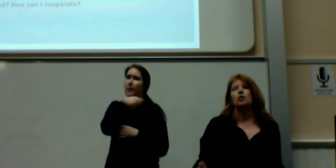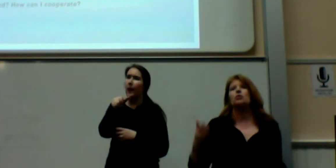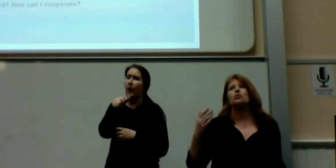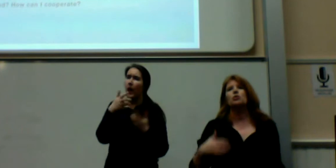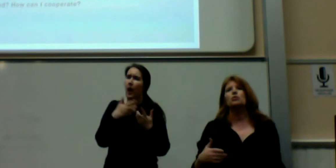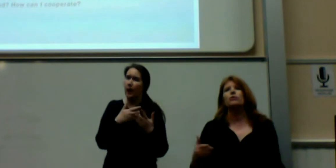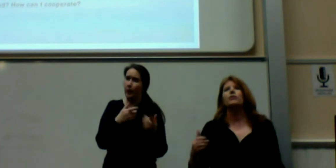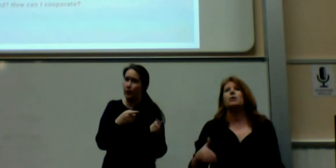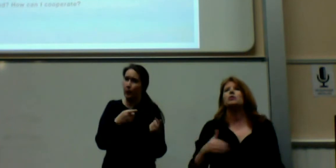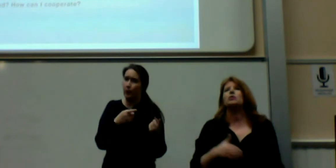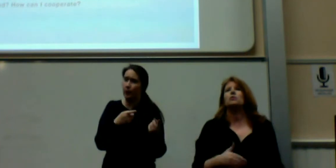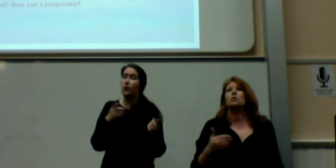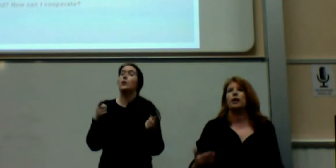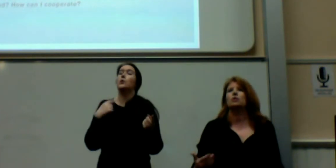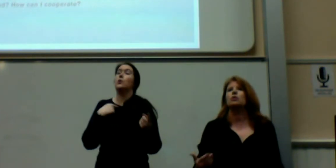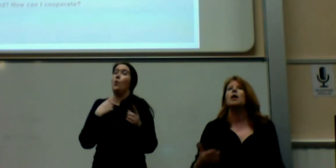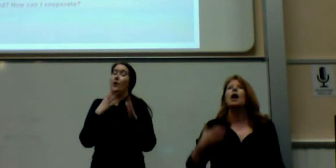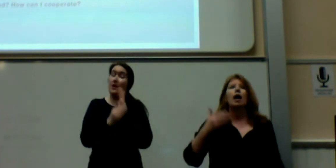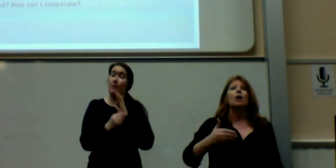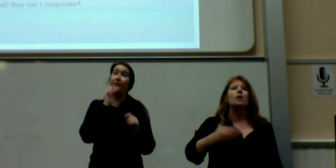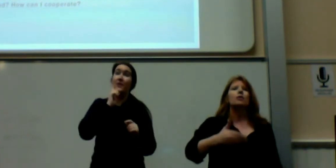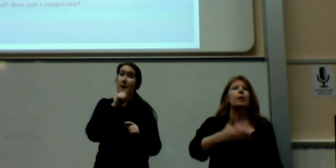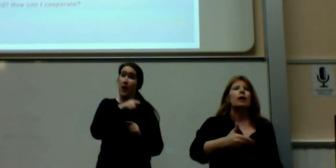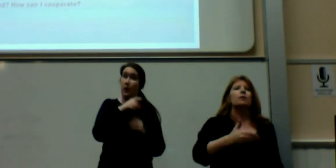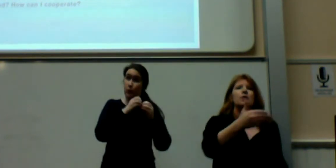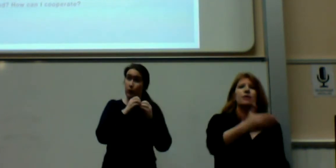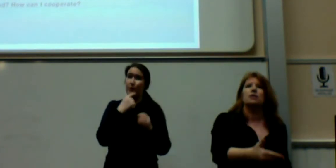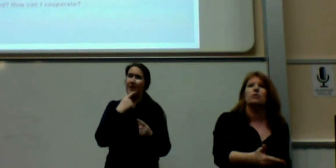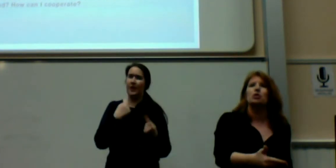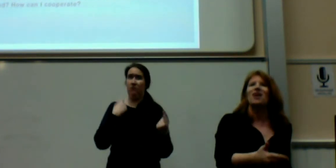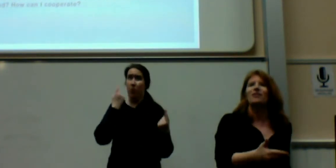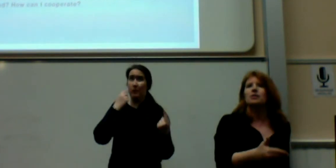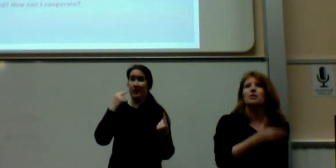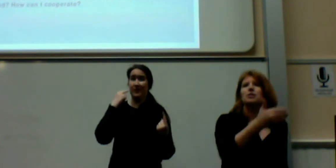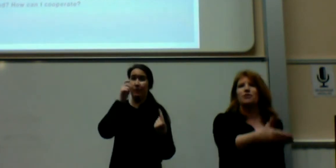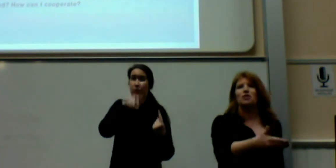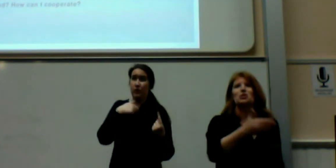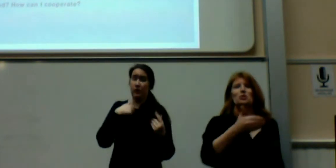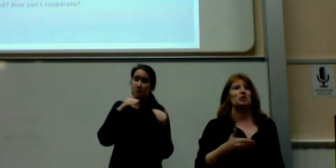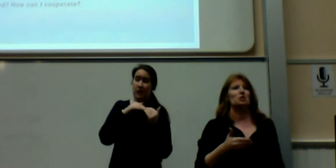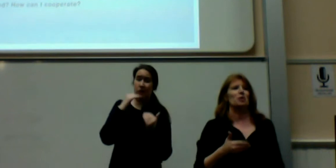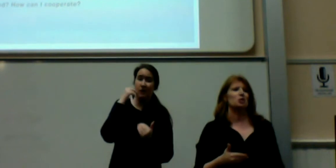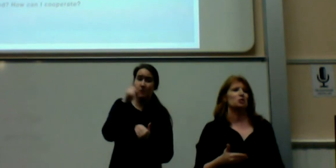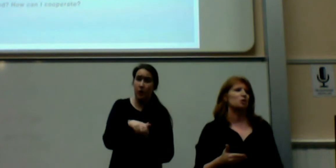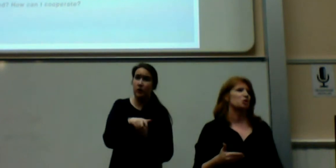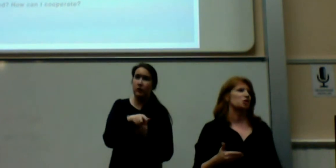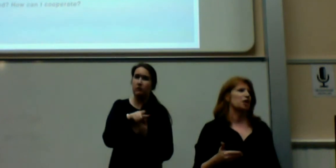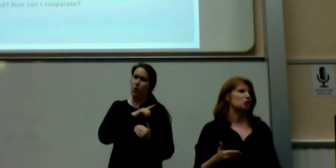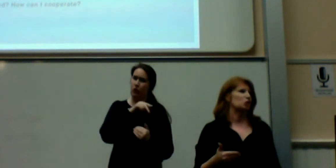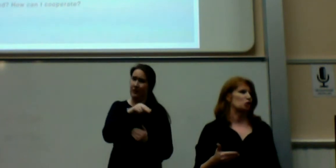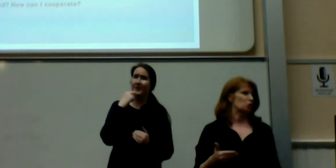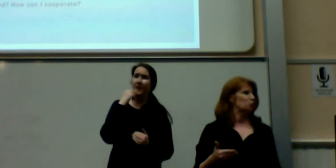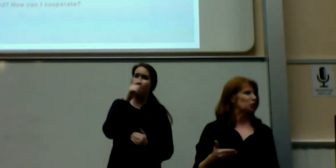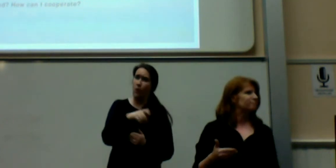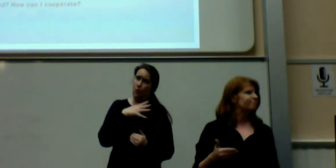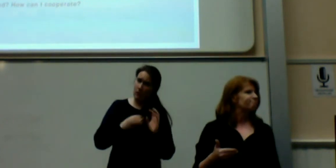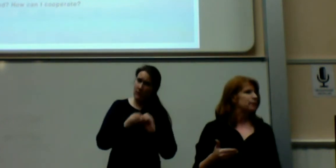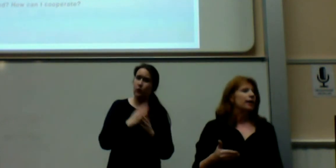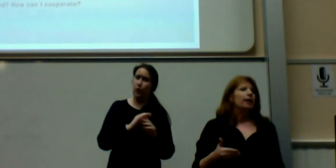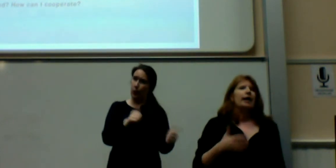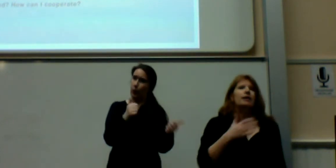folks? So the student, the female student who answered, I wonder about the deaf individual. Obviously, the deaf individual wants to make sure he or she has a good